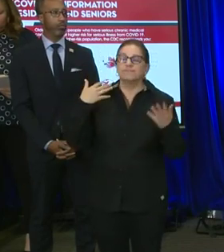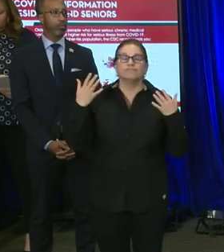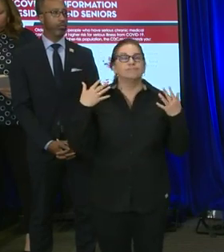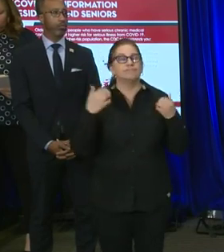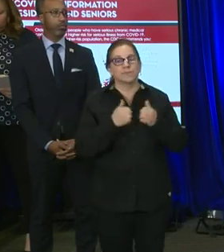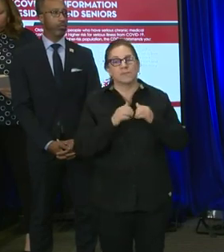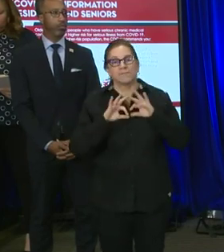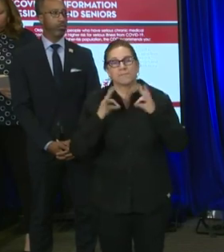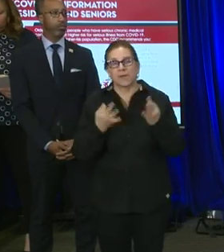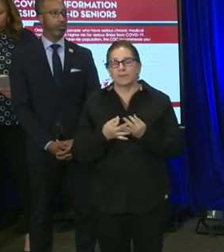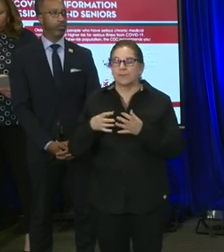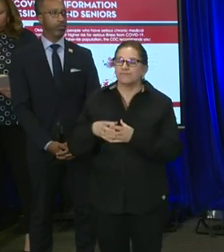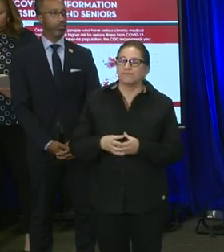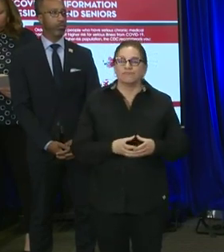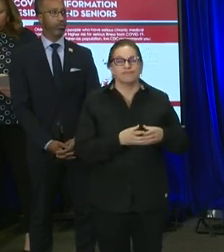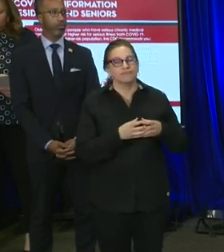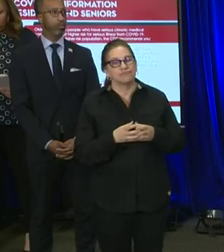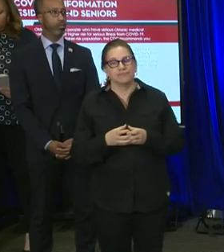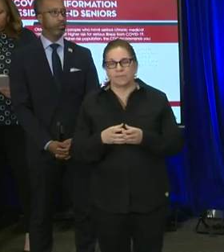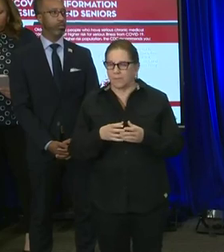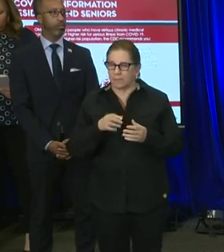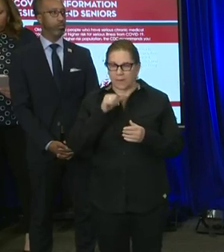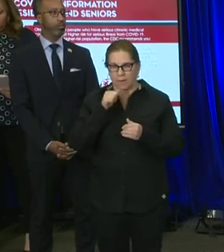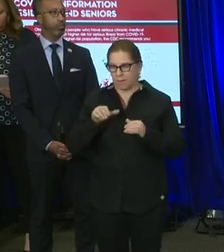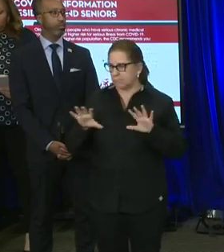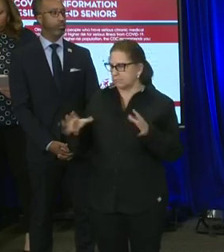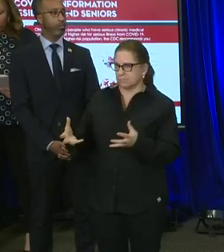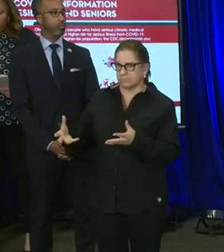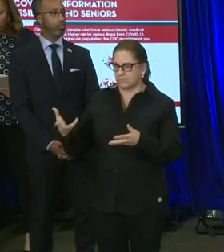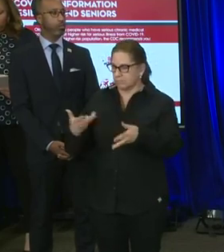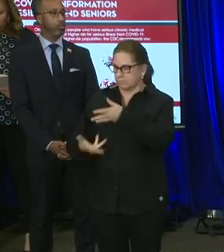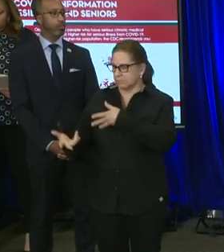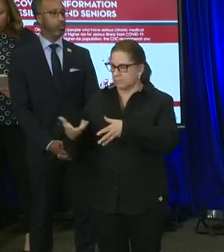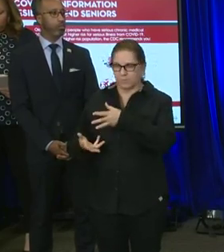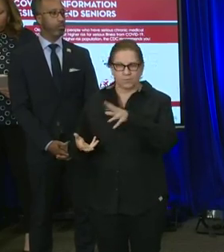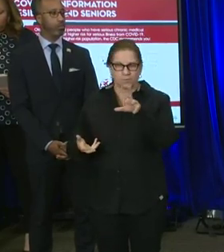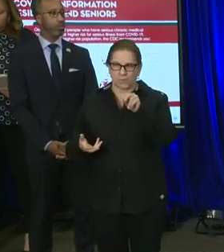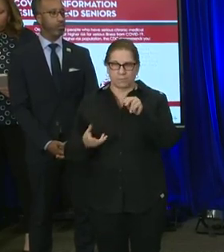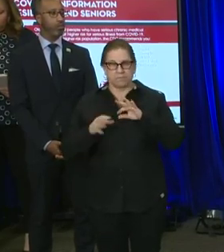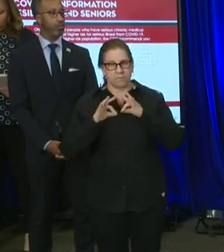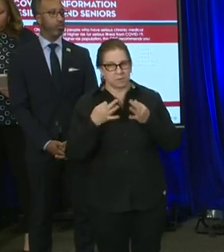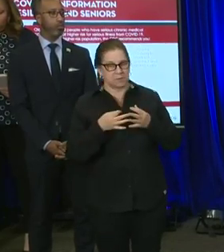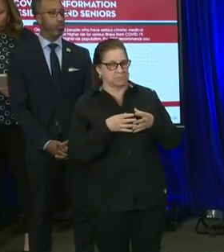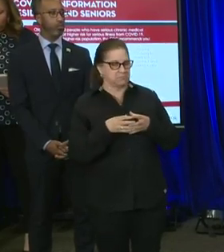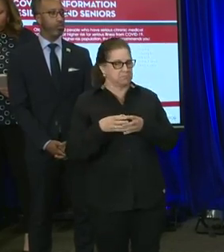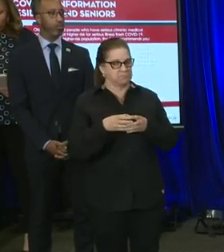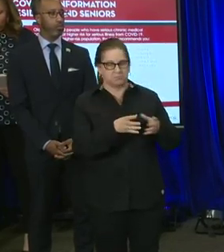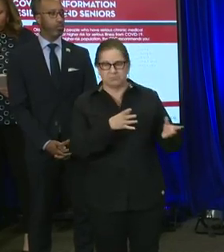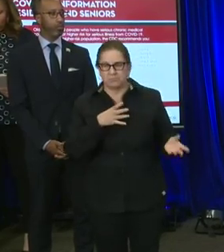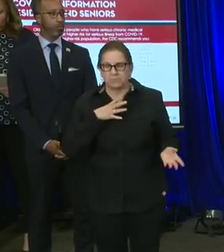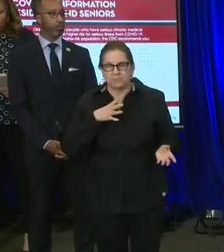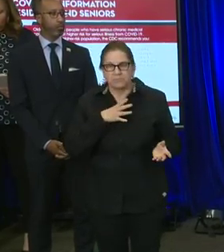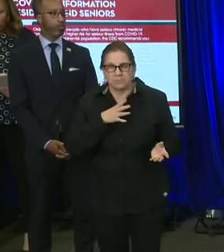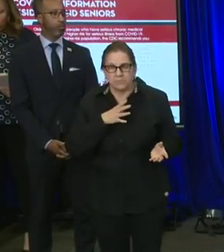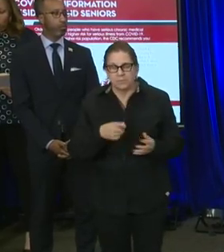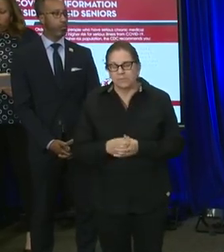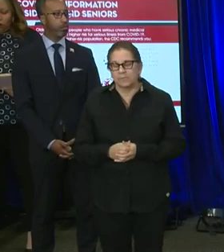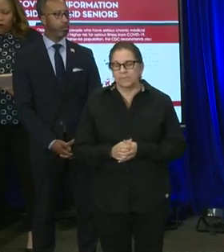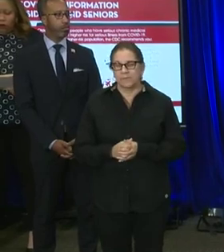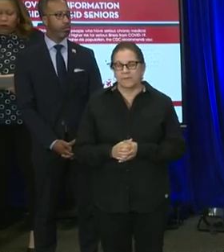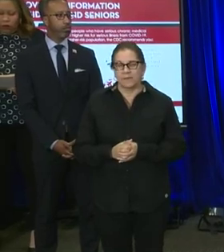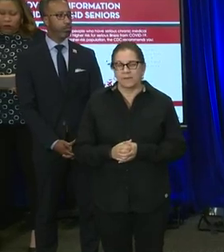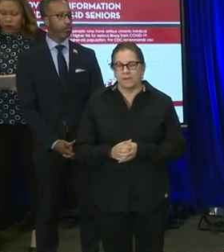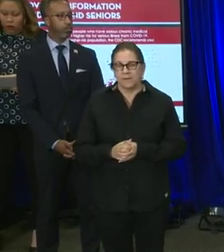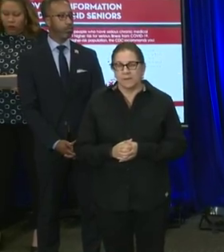group play or group activities. Lastly, a word on early childhood centers. This unprecedented situation